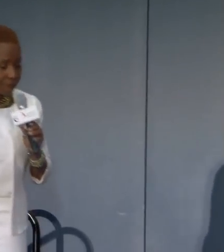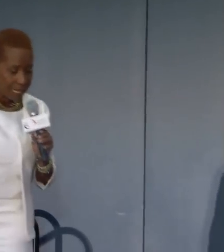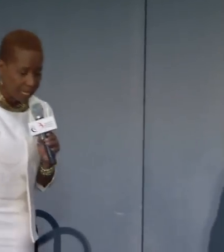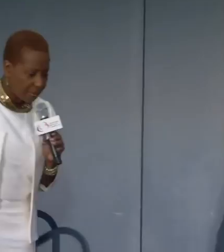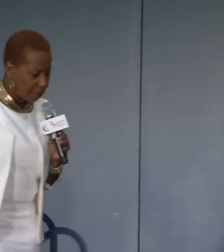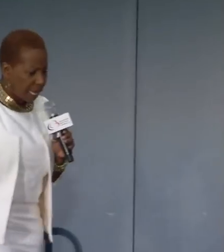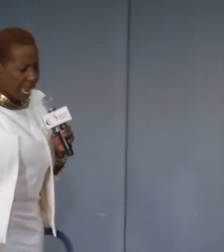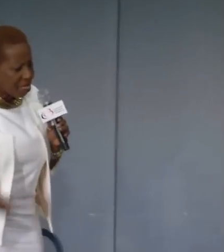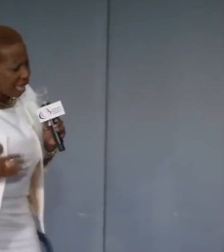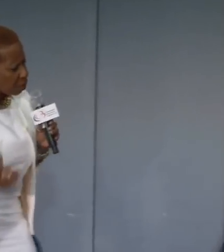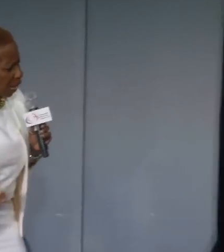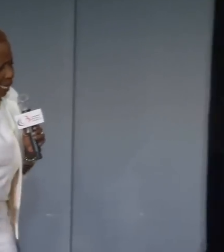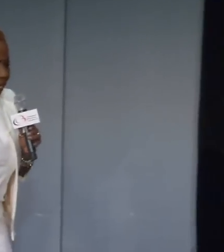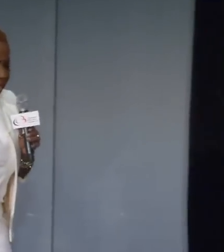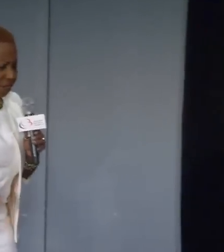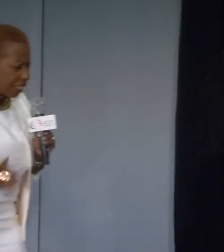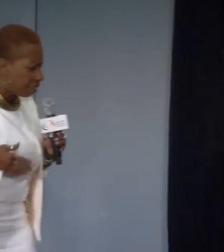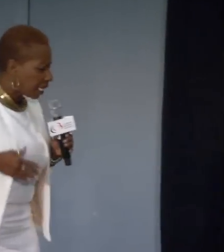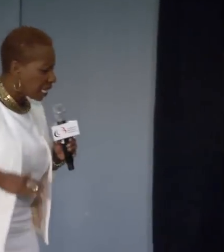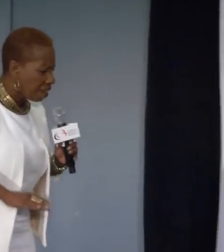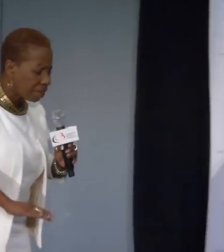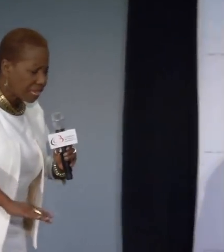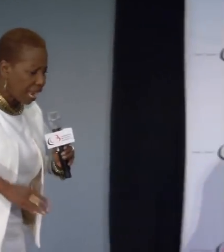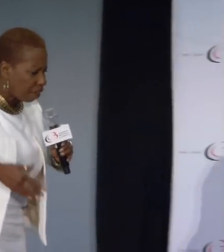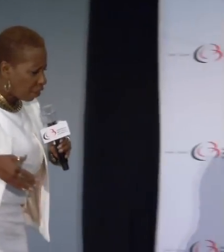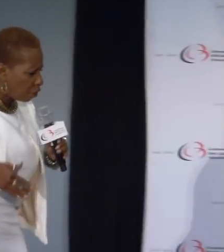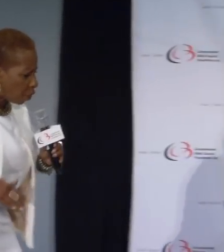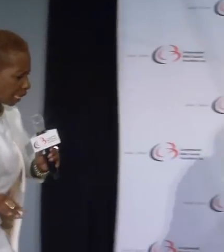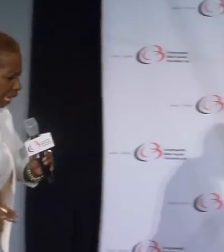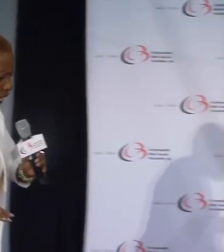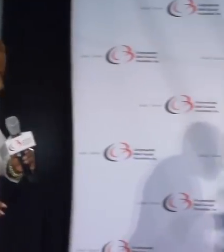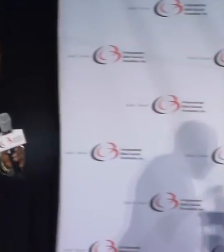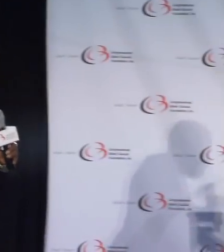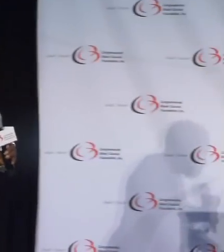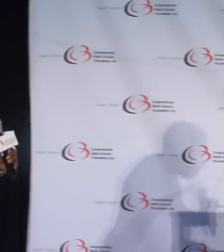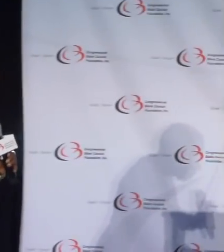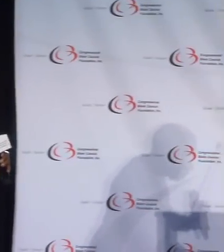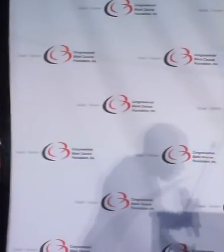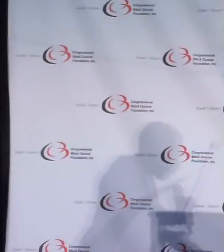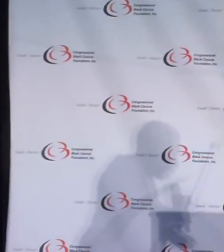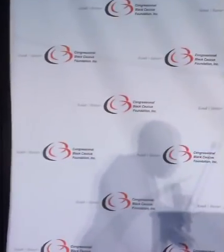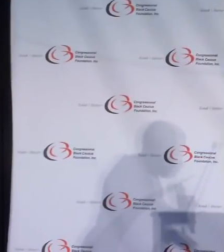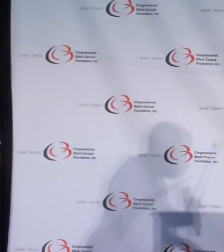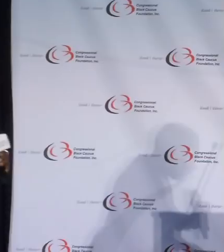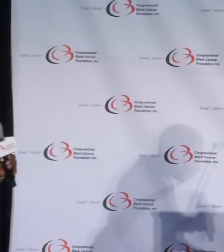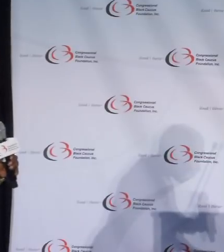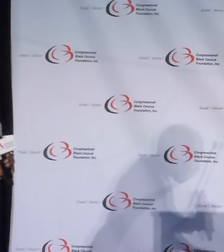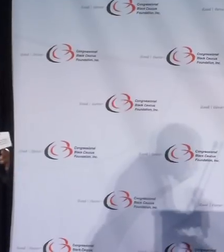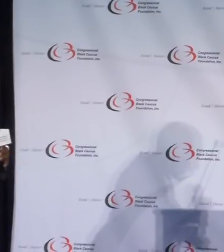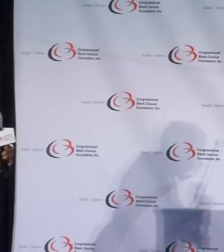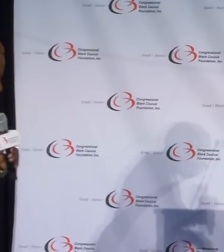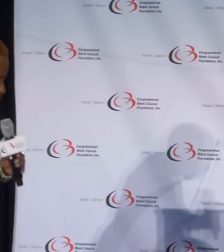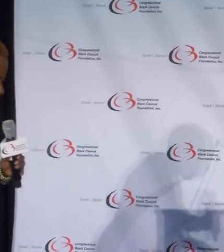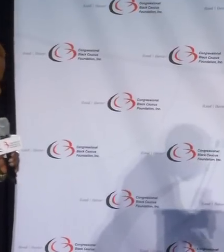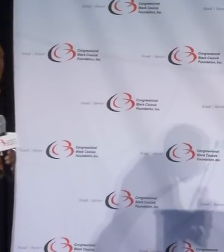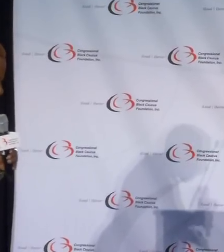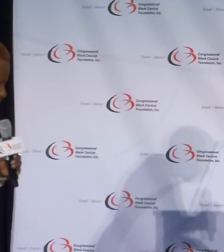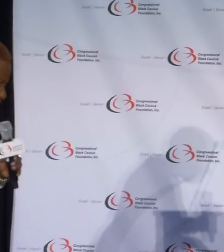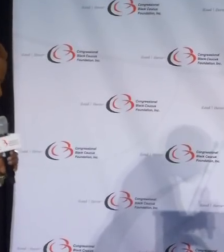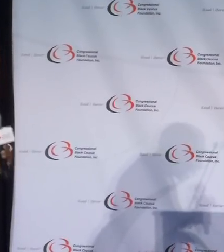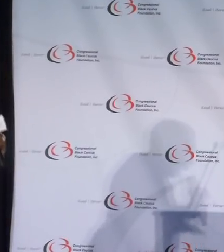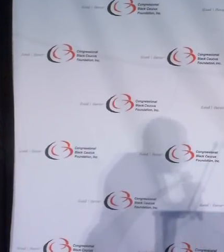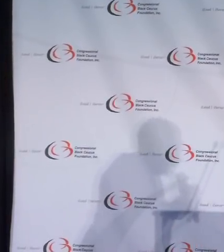I forgive myself. And that's where I did that forgiveness every day for 40 days, every single day for 40 days. I wrote